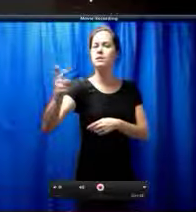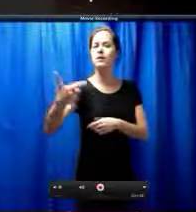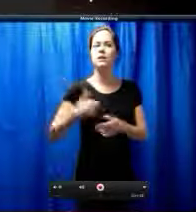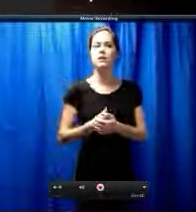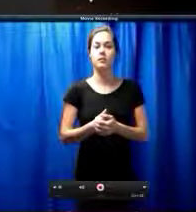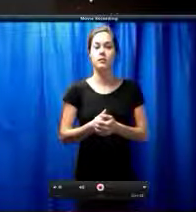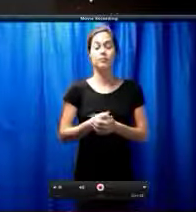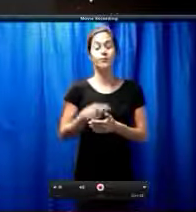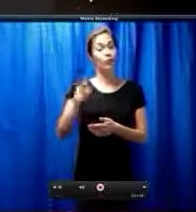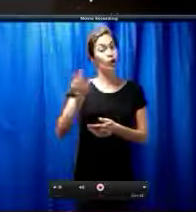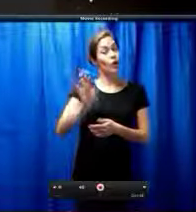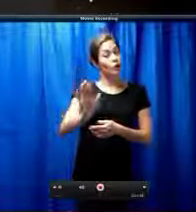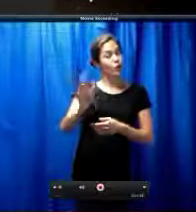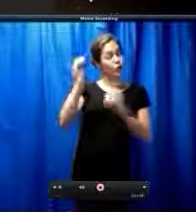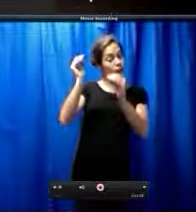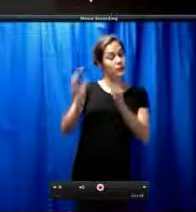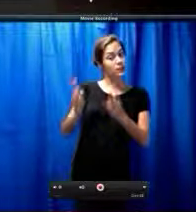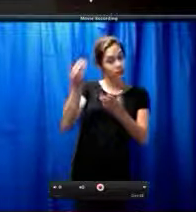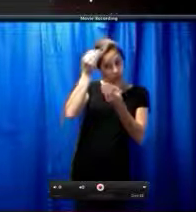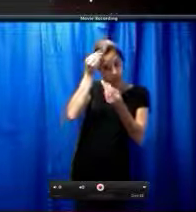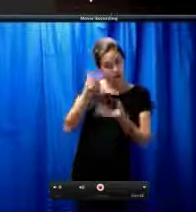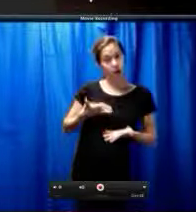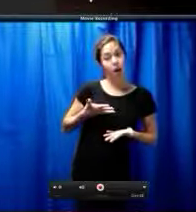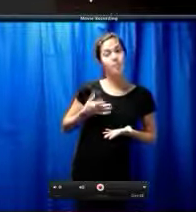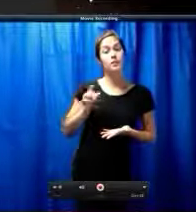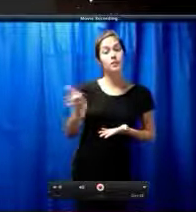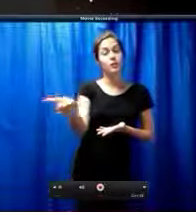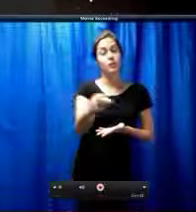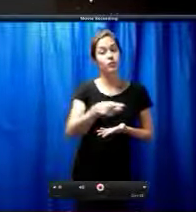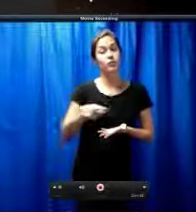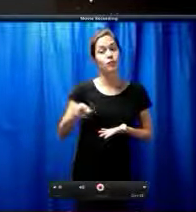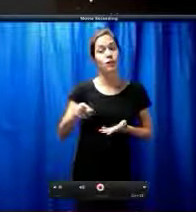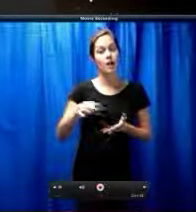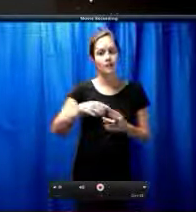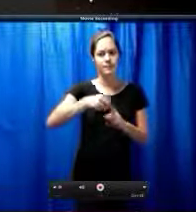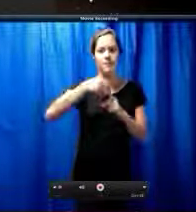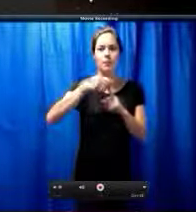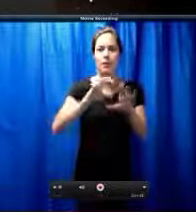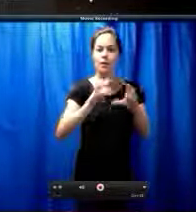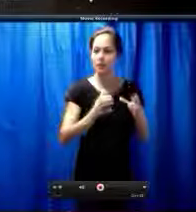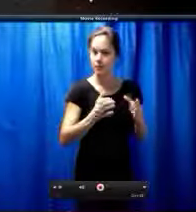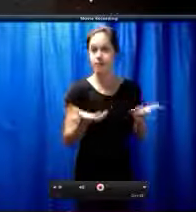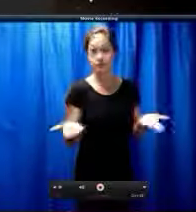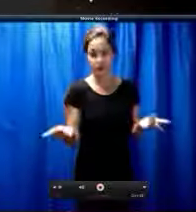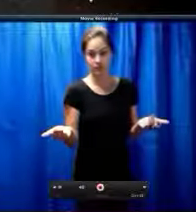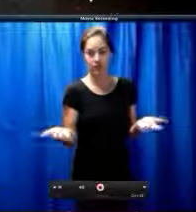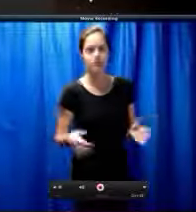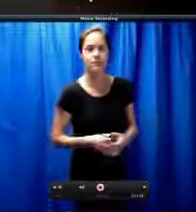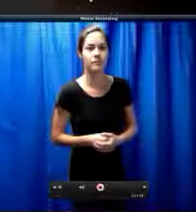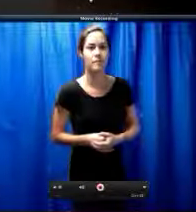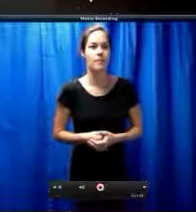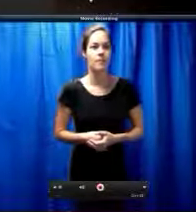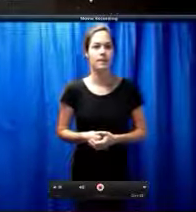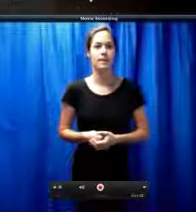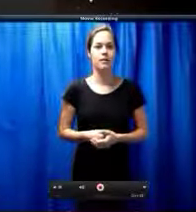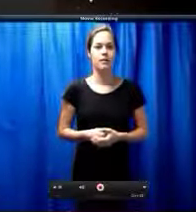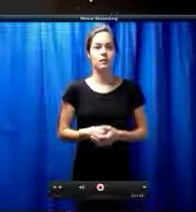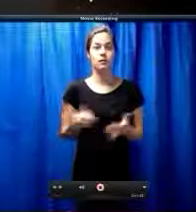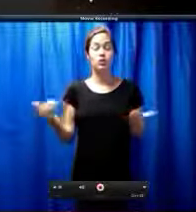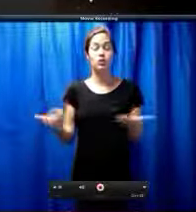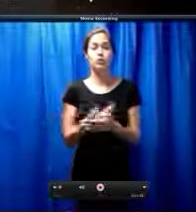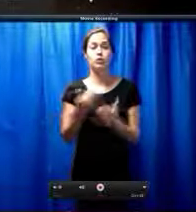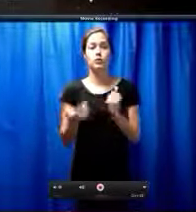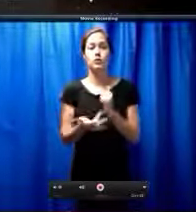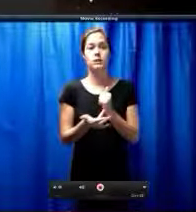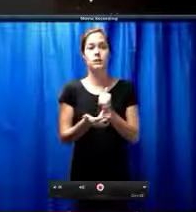I'm going to expect you guys to jump up and help me. So we're going to be using fluorescence technology. As I told you, one of the biggest